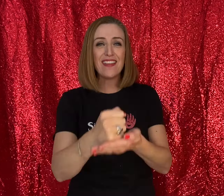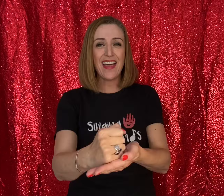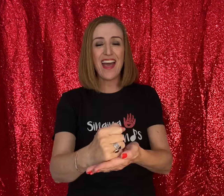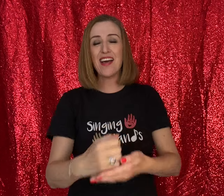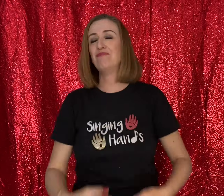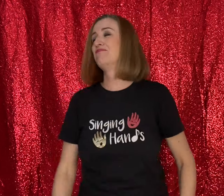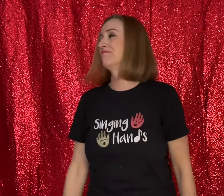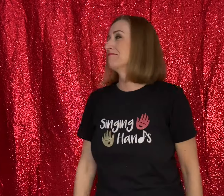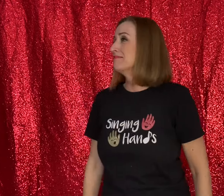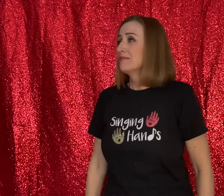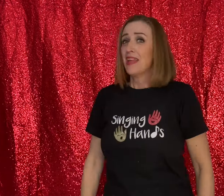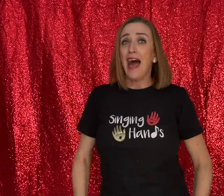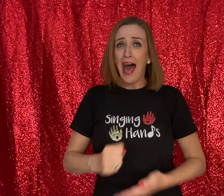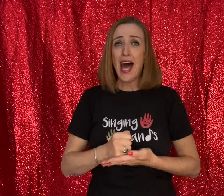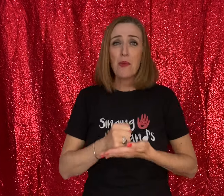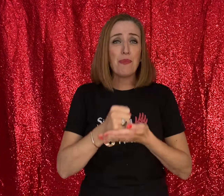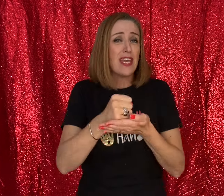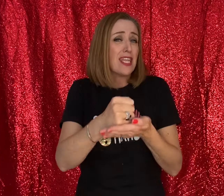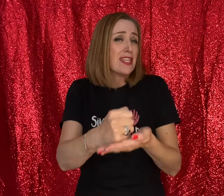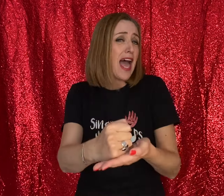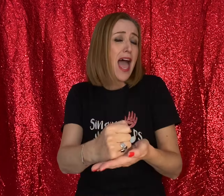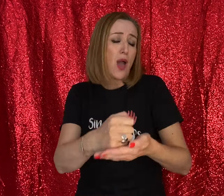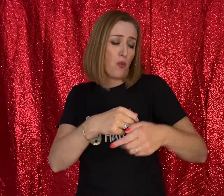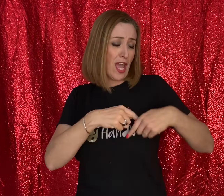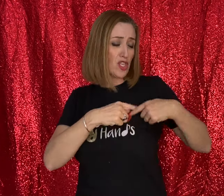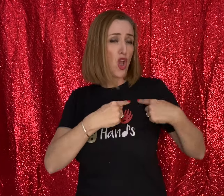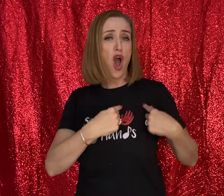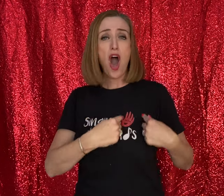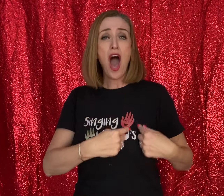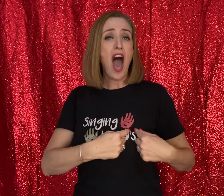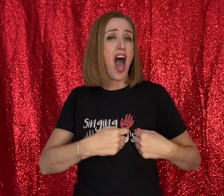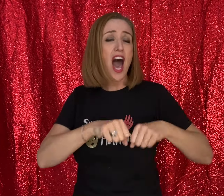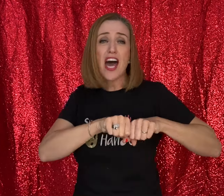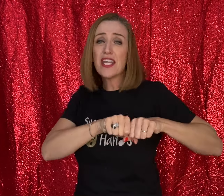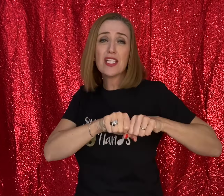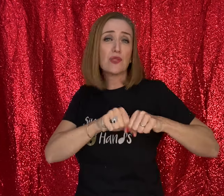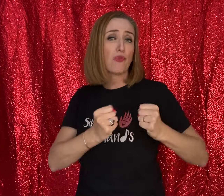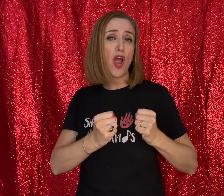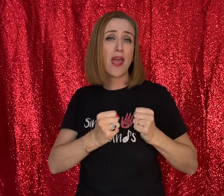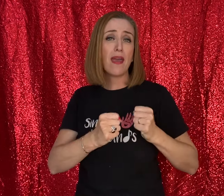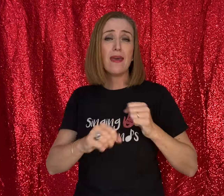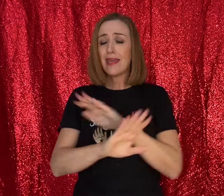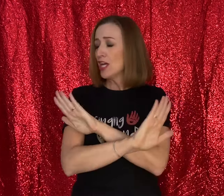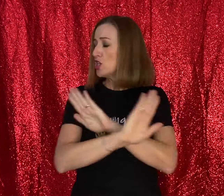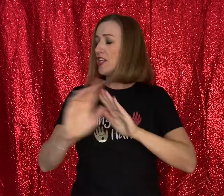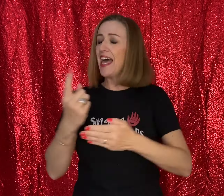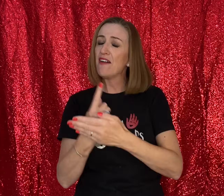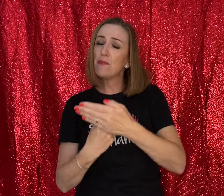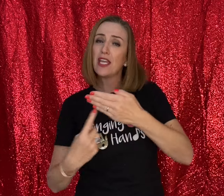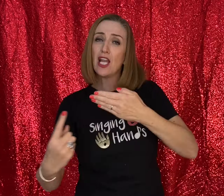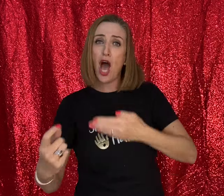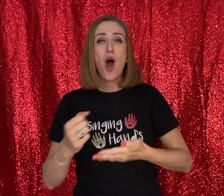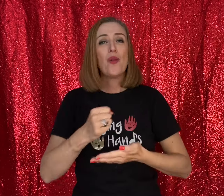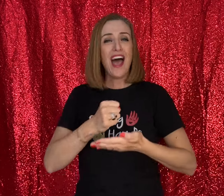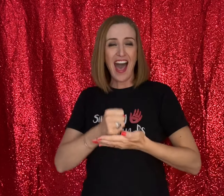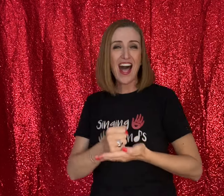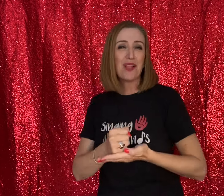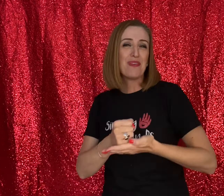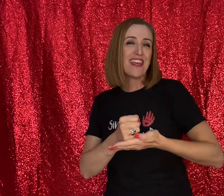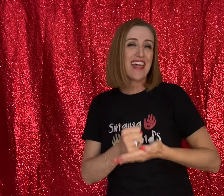there. I'll be there when your heart is breaking. You'll never be alone. I'll be there